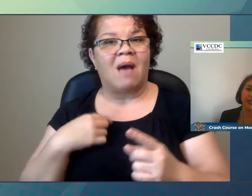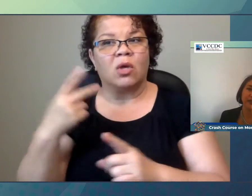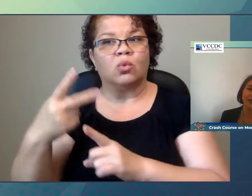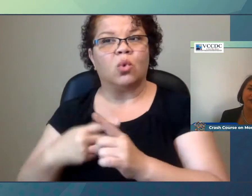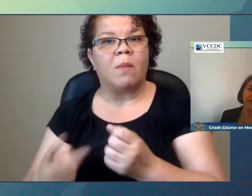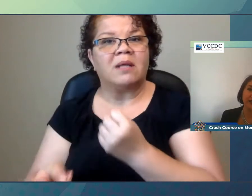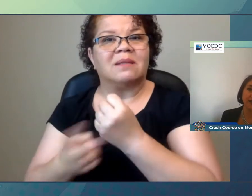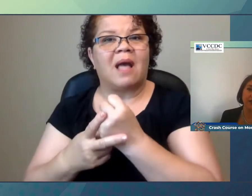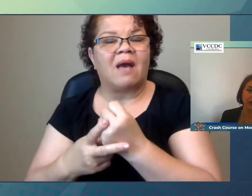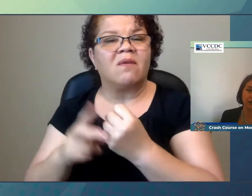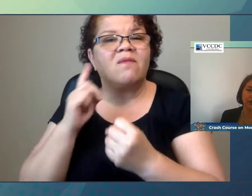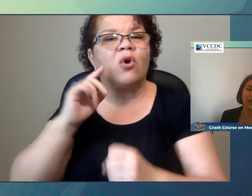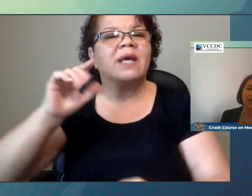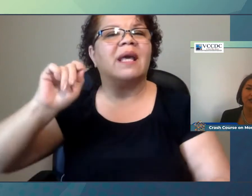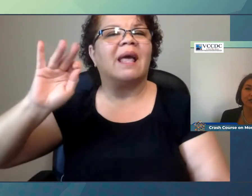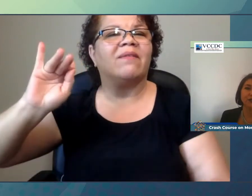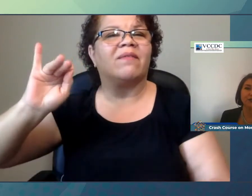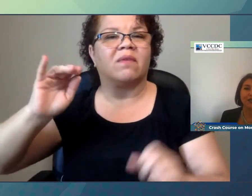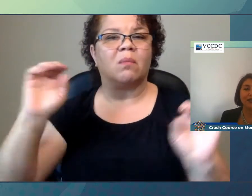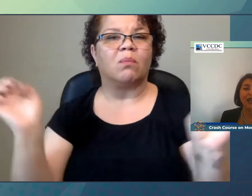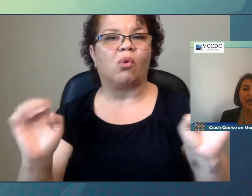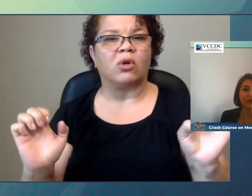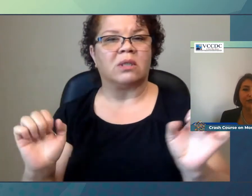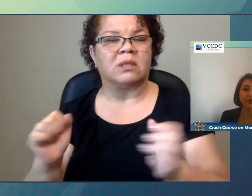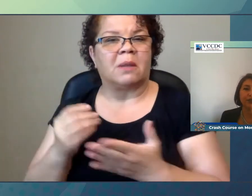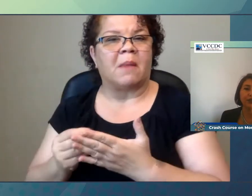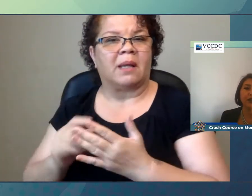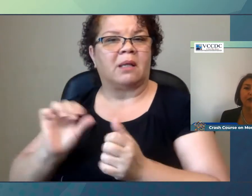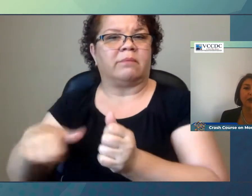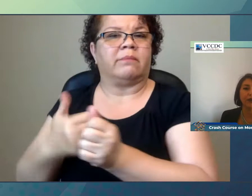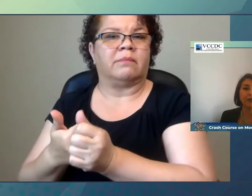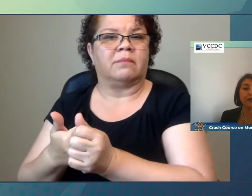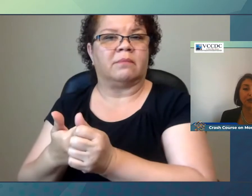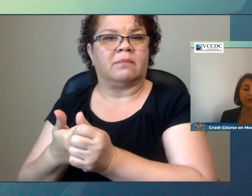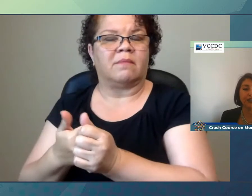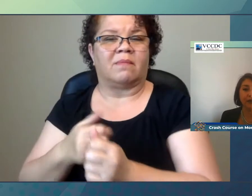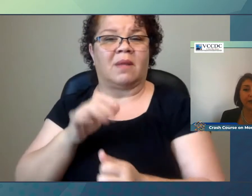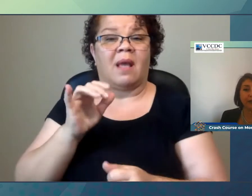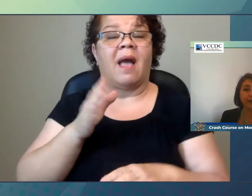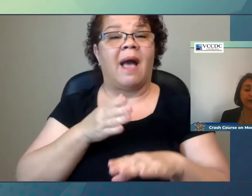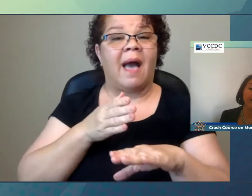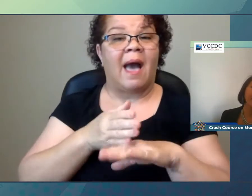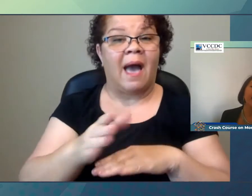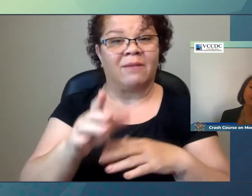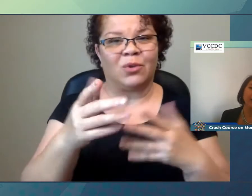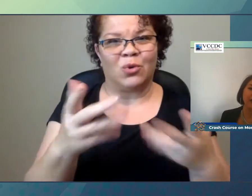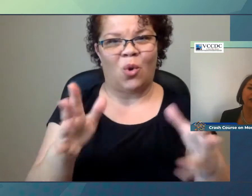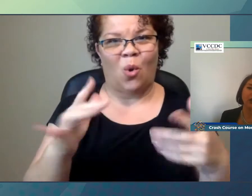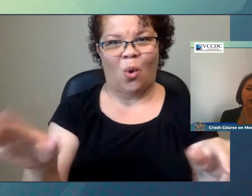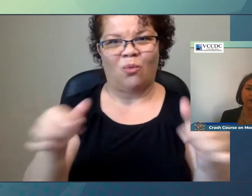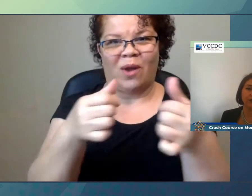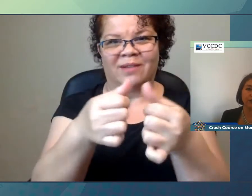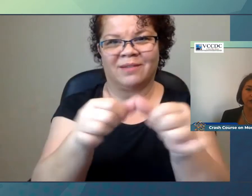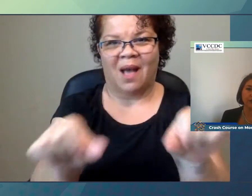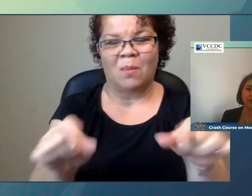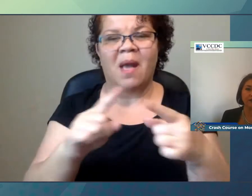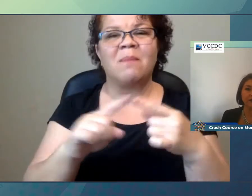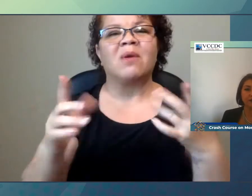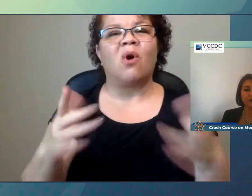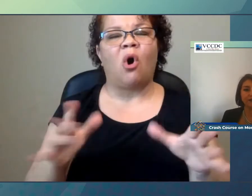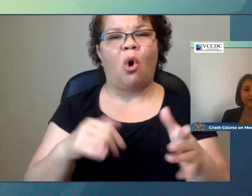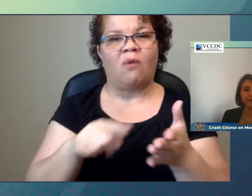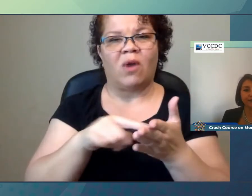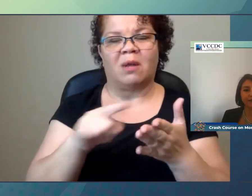be $7,500. This would be after you have already put your down payment and paid for all of your